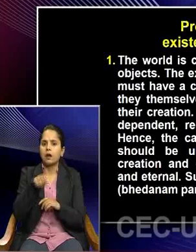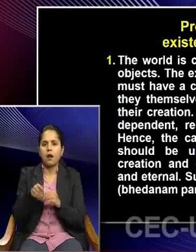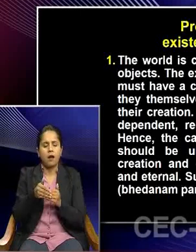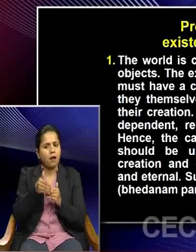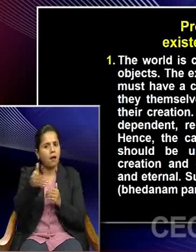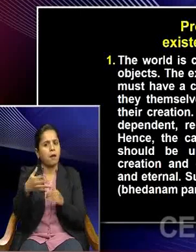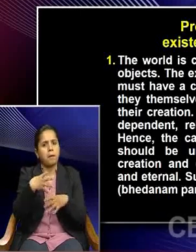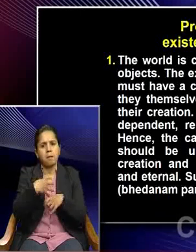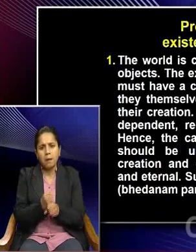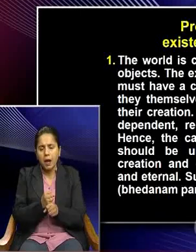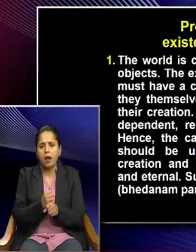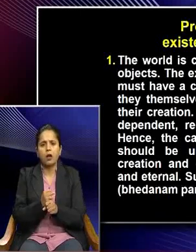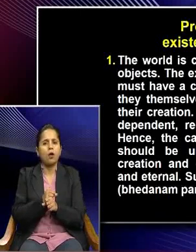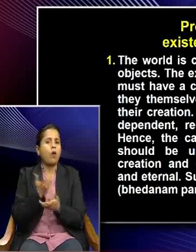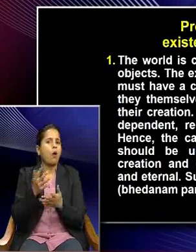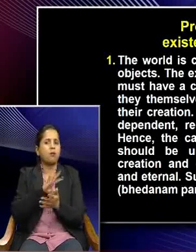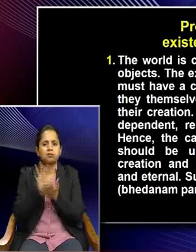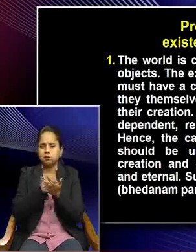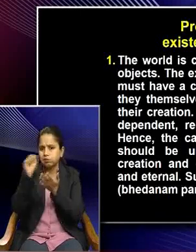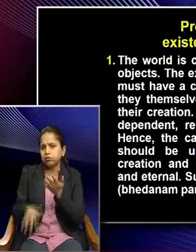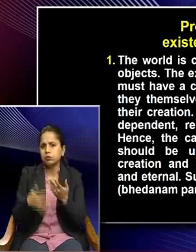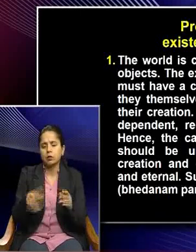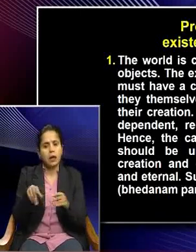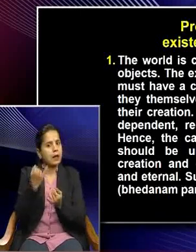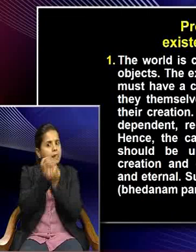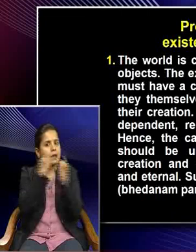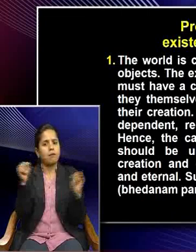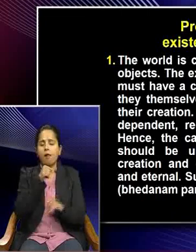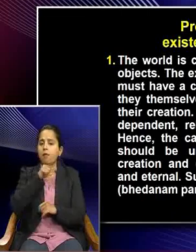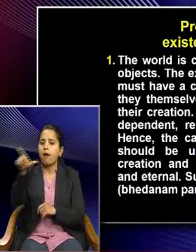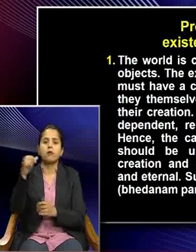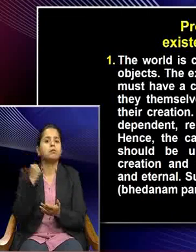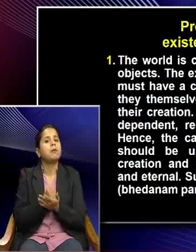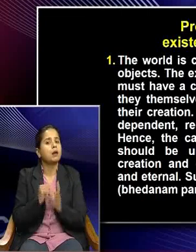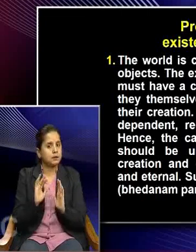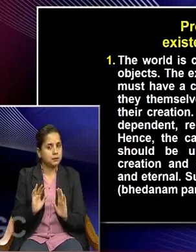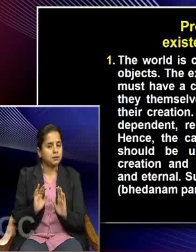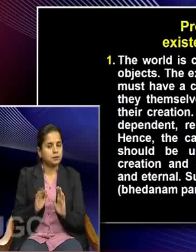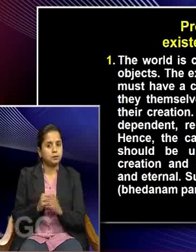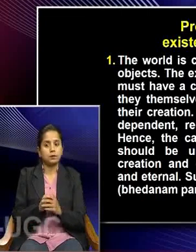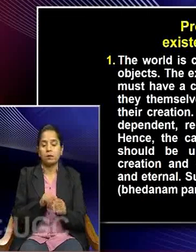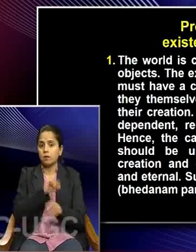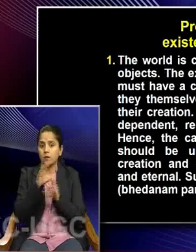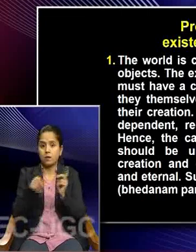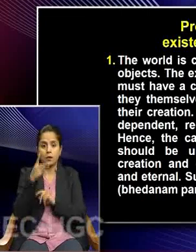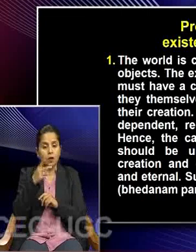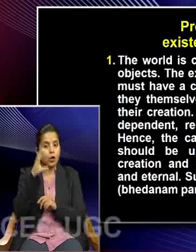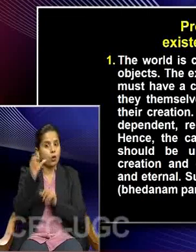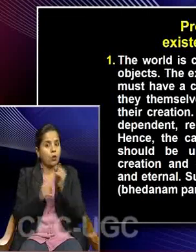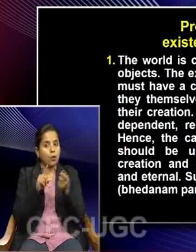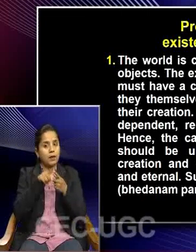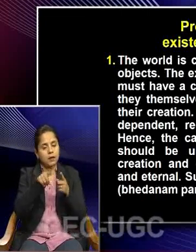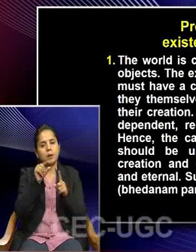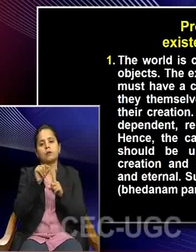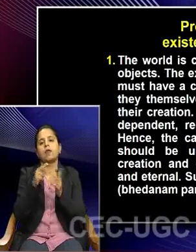beyond creation and destruction, independent and eternal. So, such a cause is